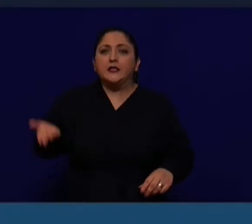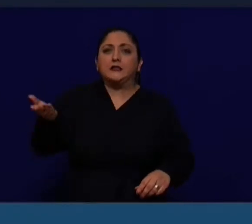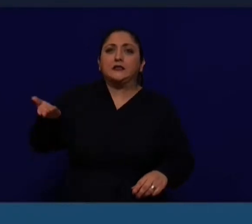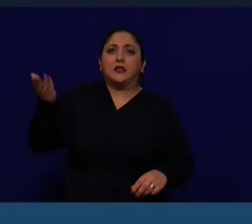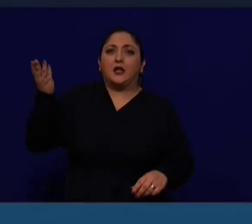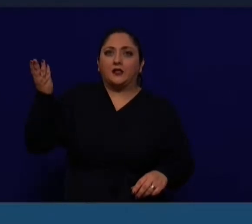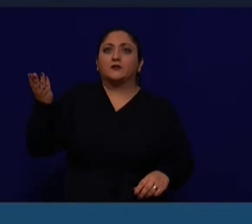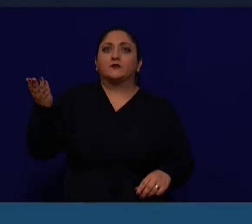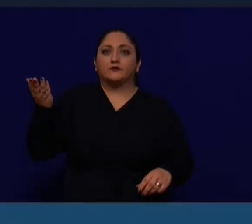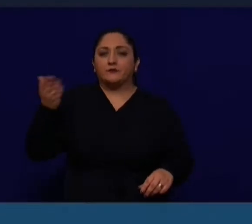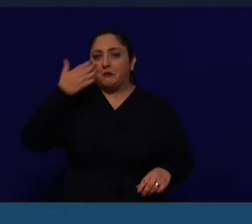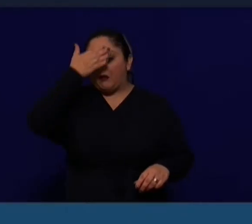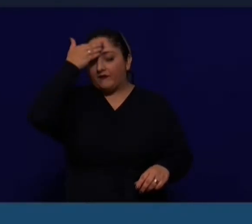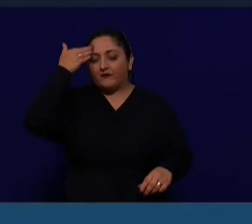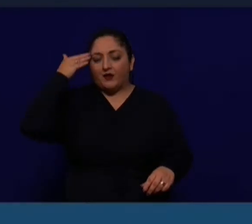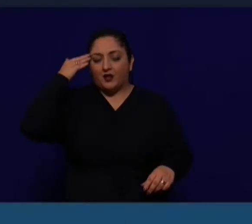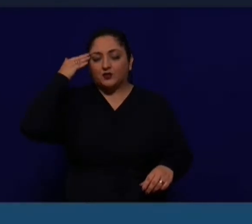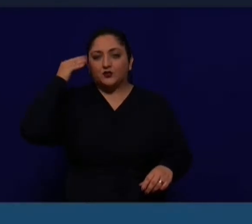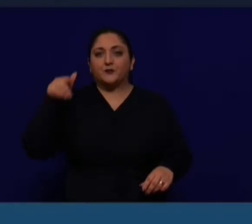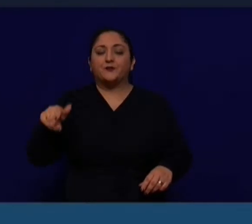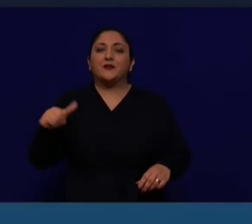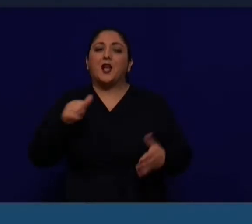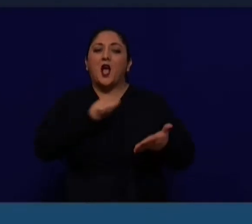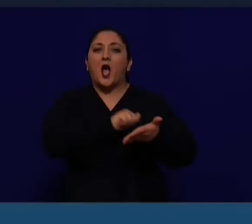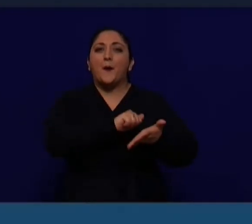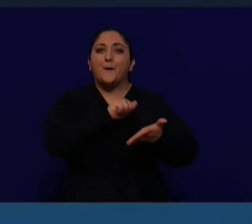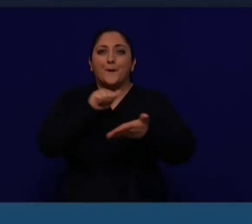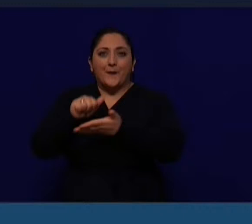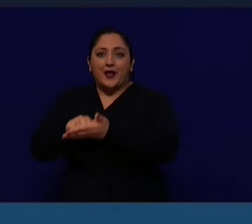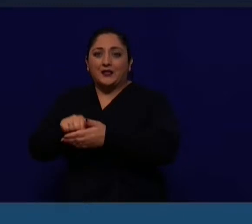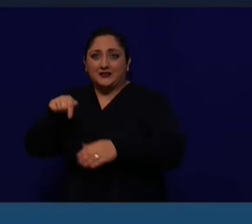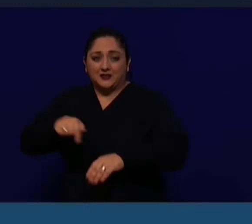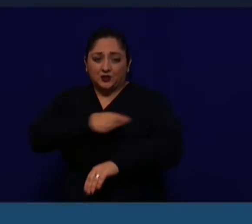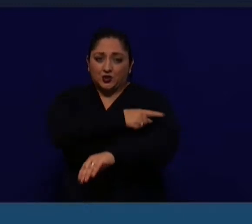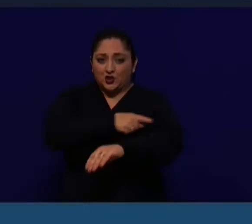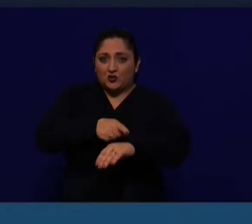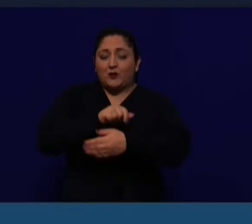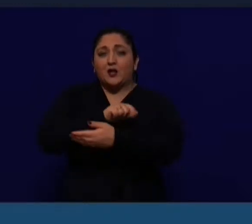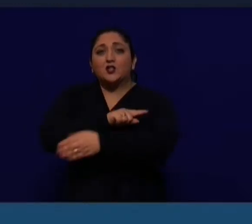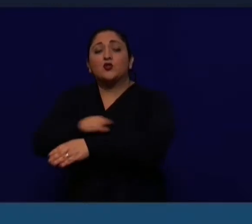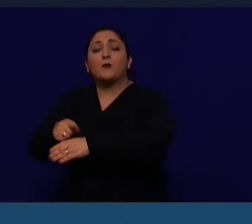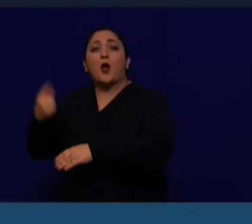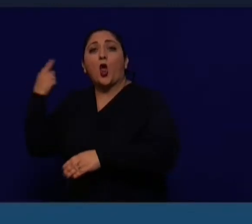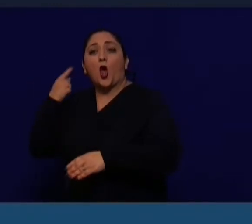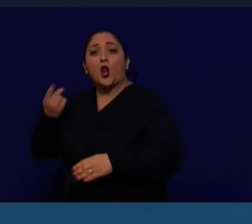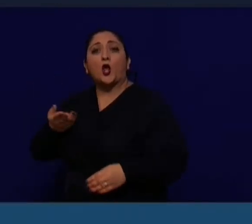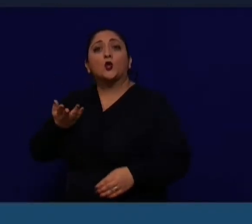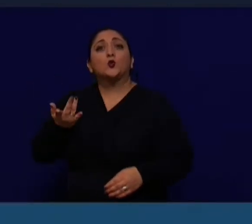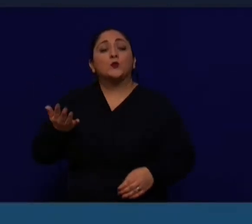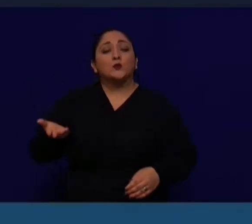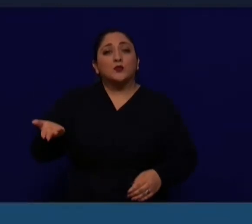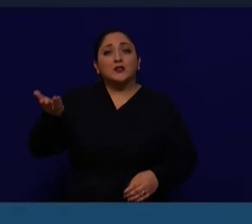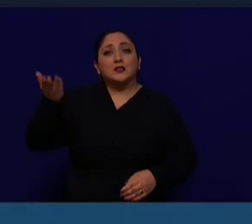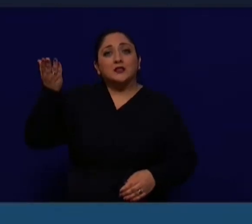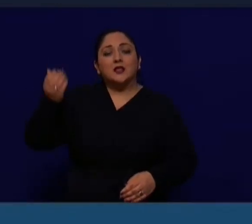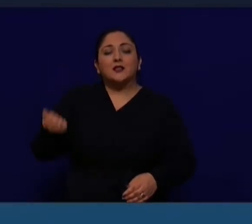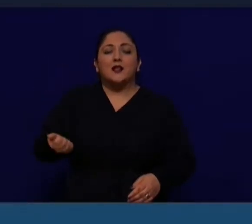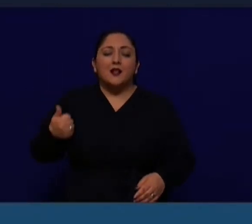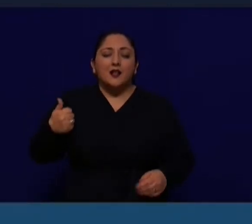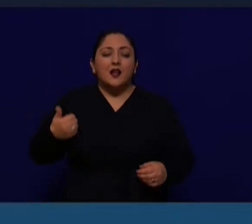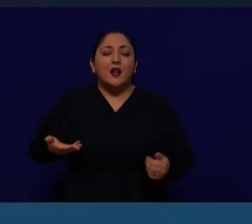jiġu affettwati. U jekk tqabbel ukoll din il-ġimgħa mal-ġimgħa ta' qabel iż-żieda li kellna qegħdin naraw li l-maġġor